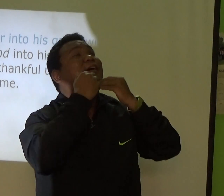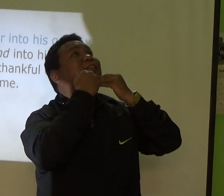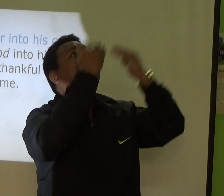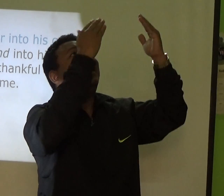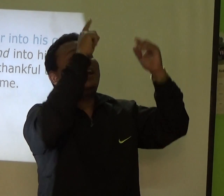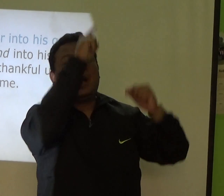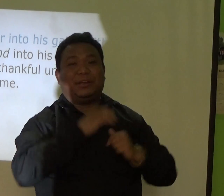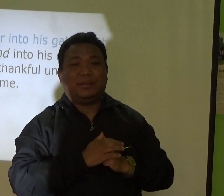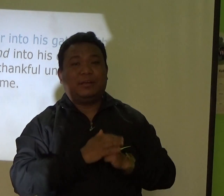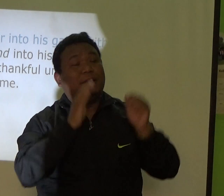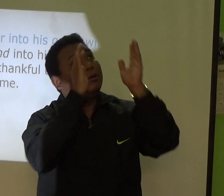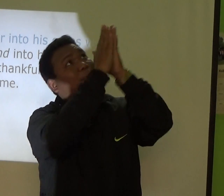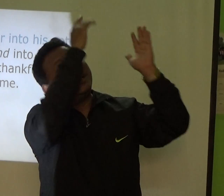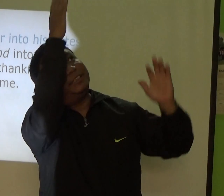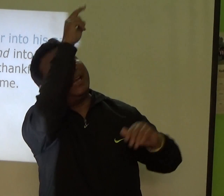Jesus. And God. Praise God.